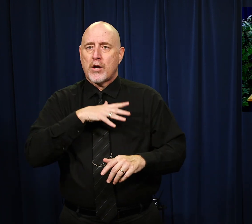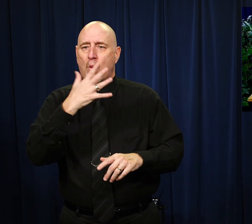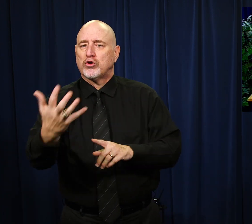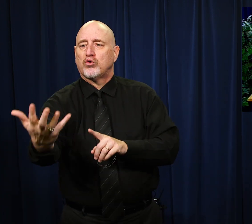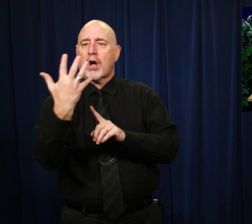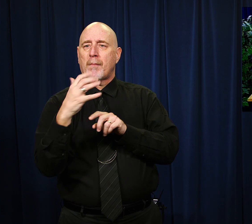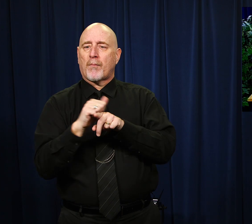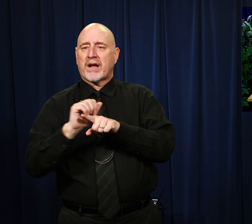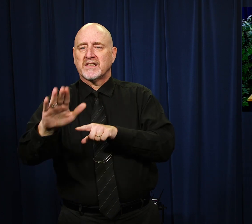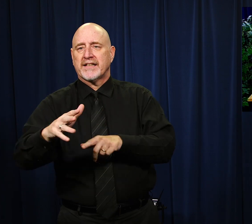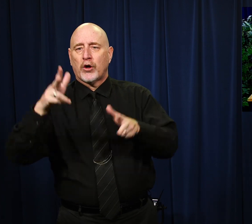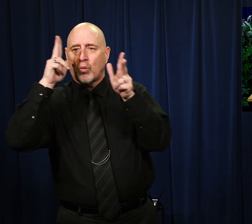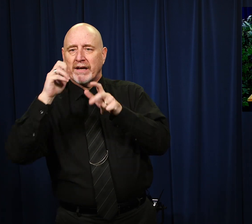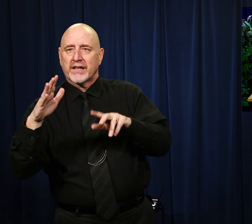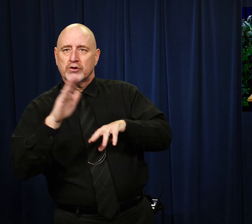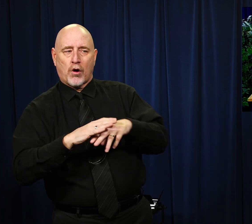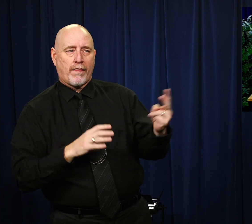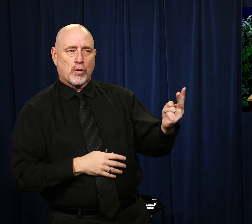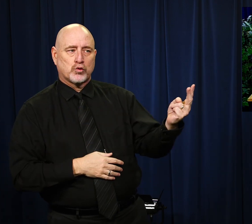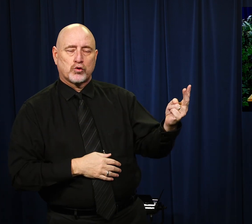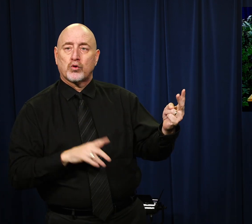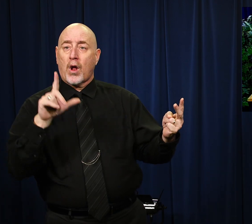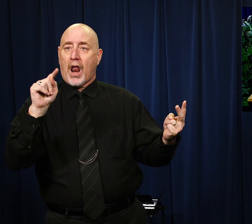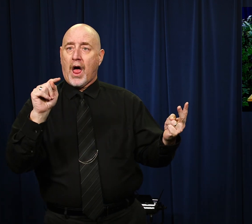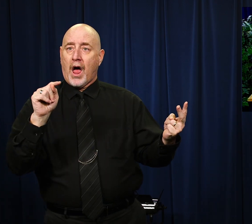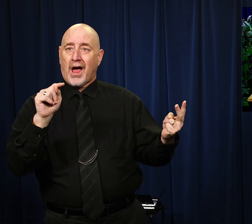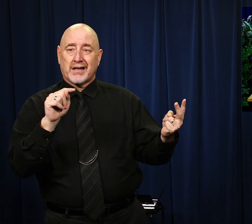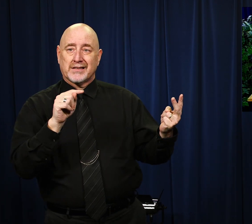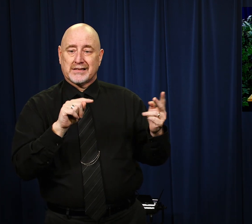men. And of course Lot goes out, he